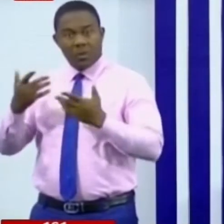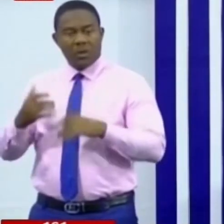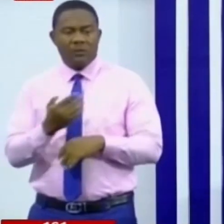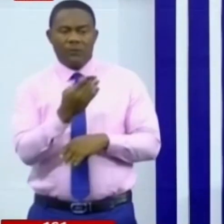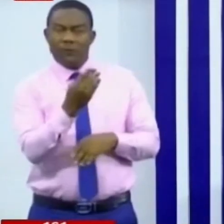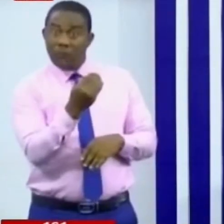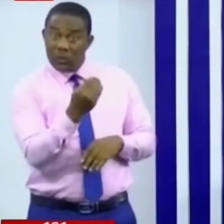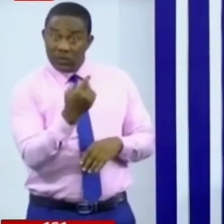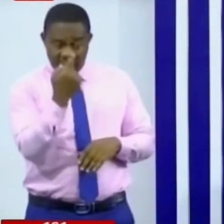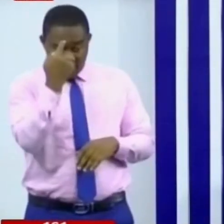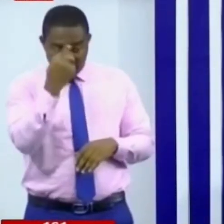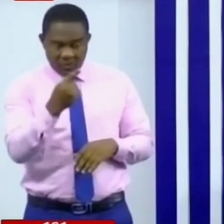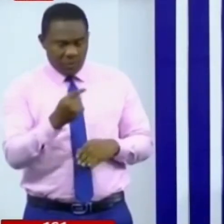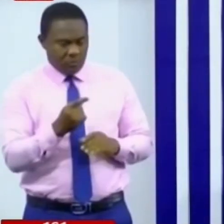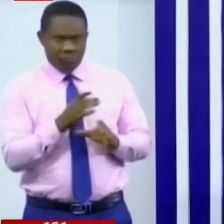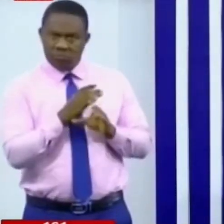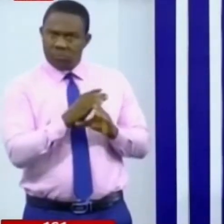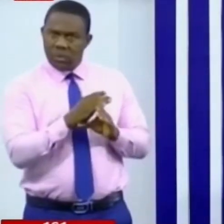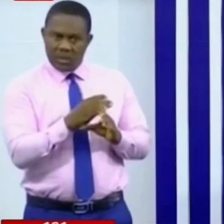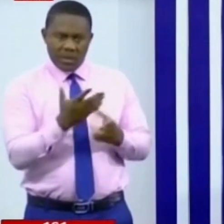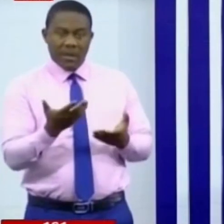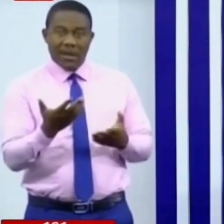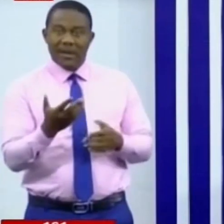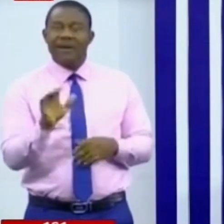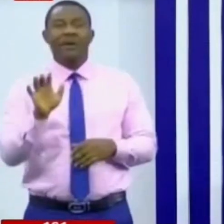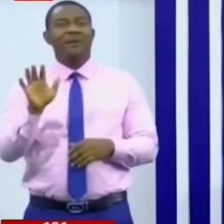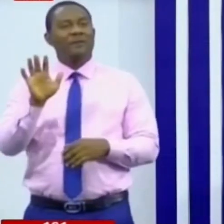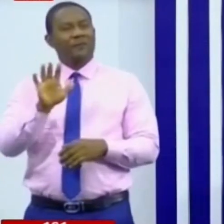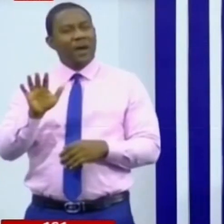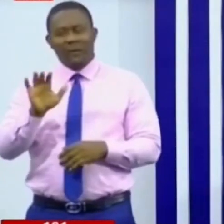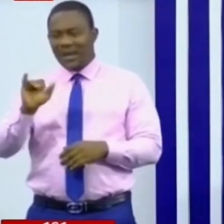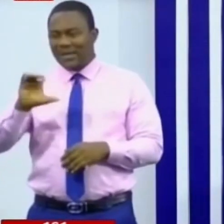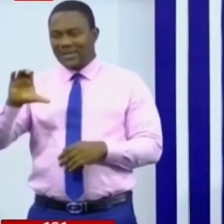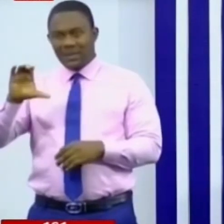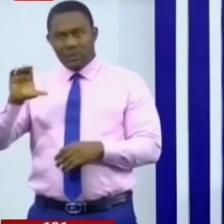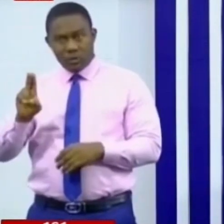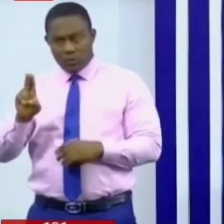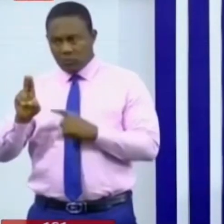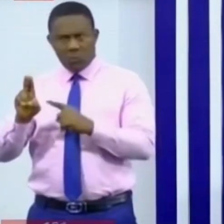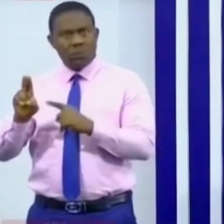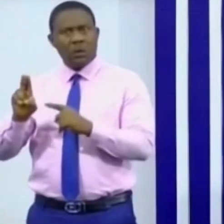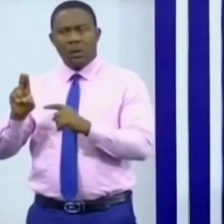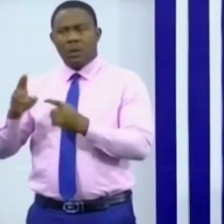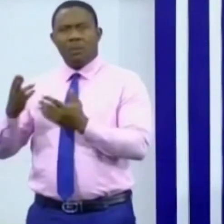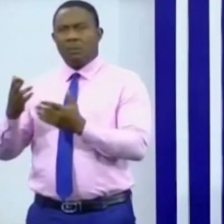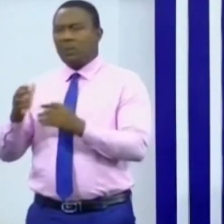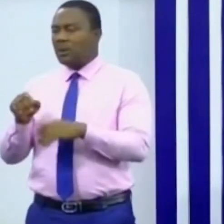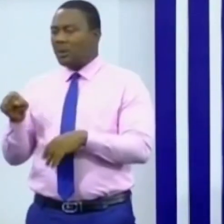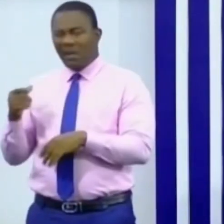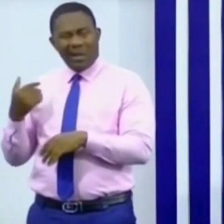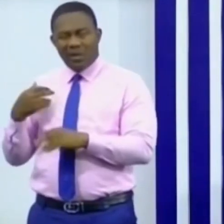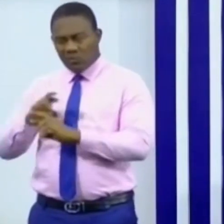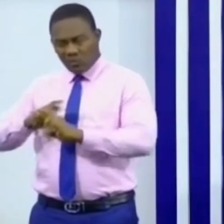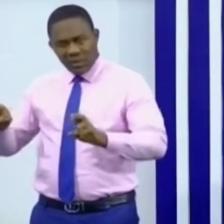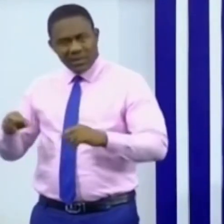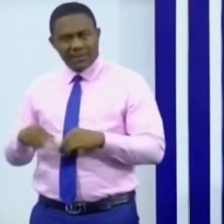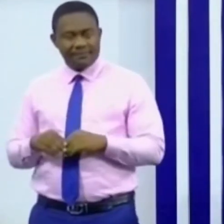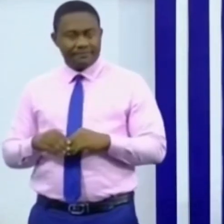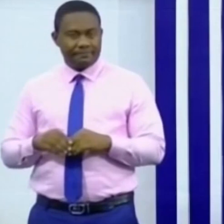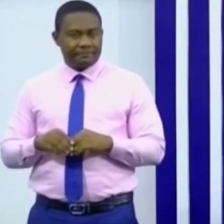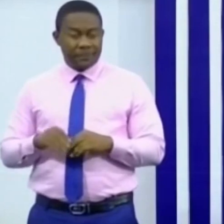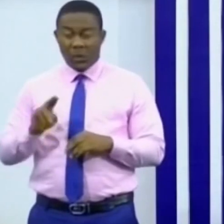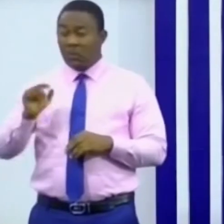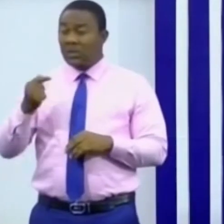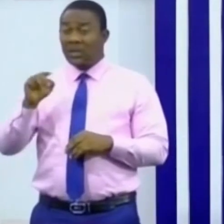5 ICU beds are also ready. So we have UGMC dedicated again some part of the